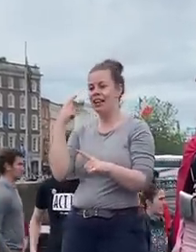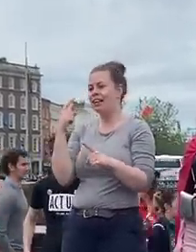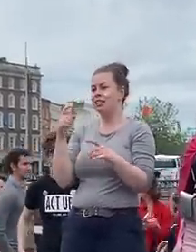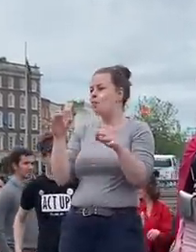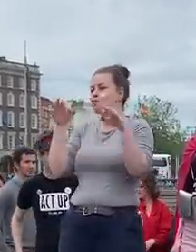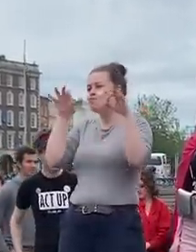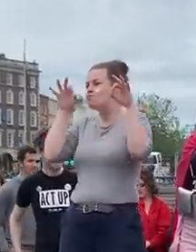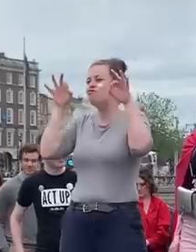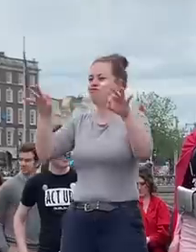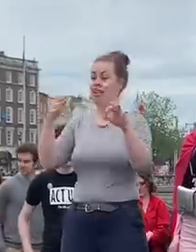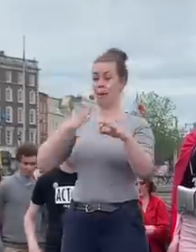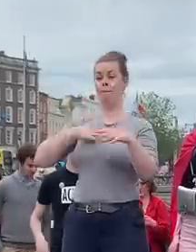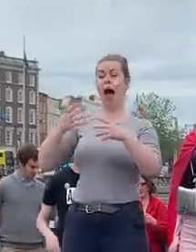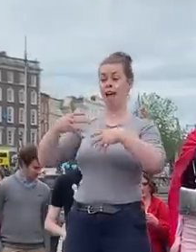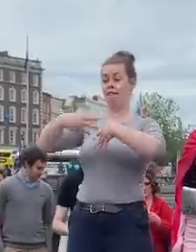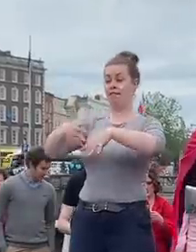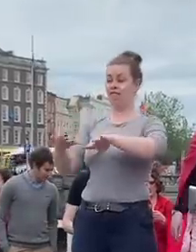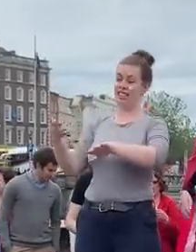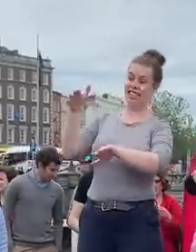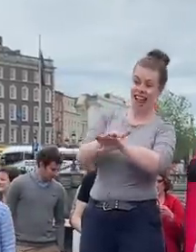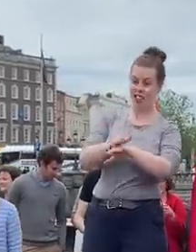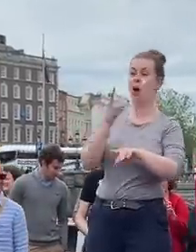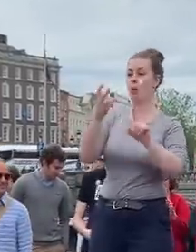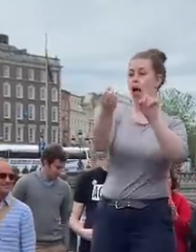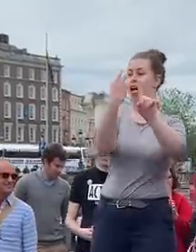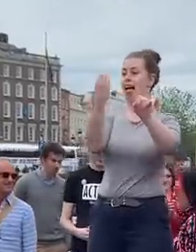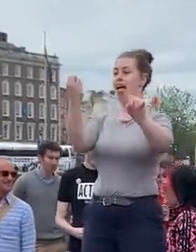fabulous slideshow at my funeral. I hope there are.